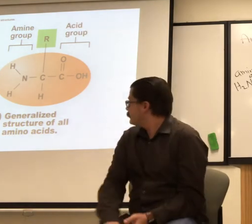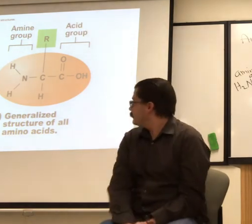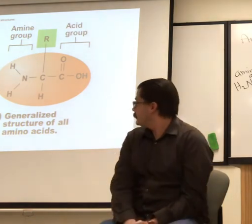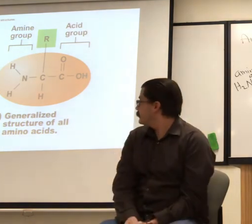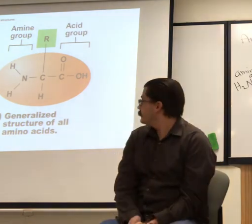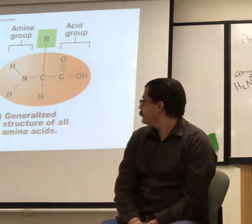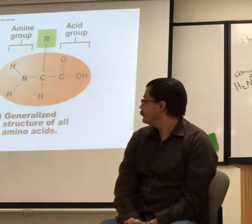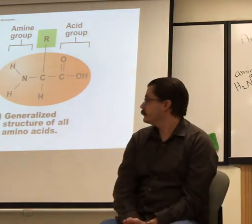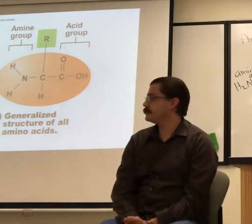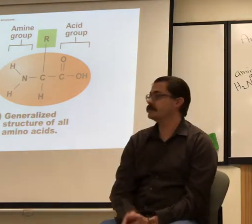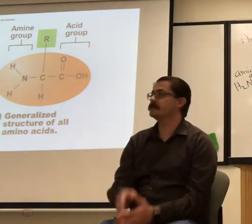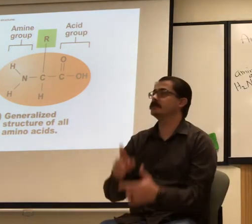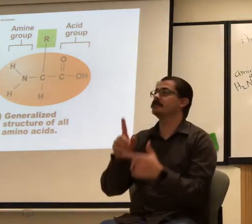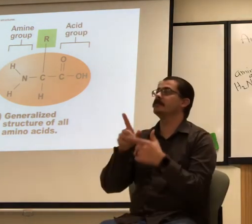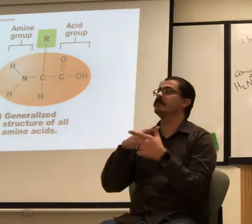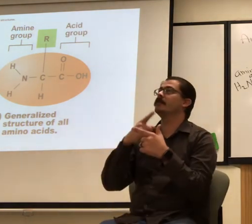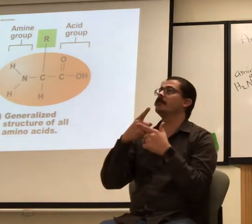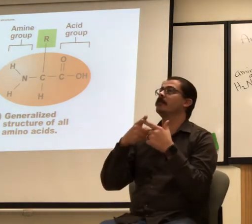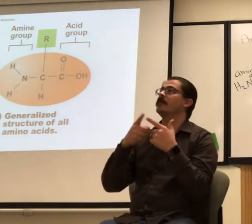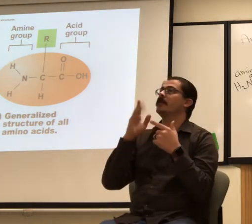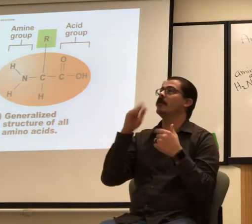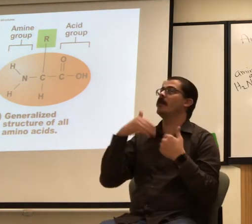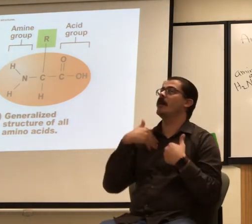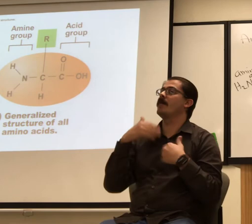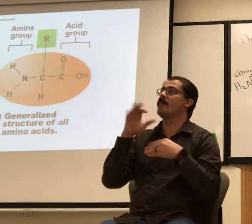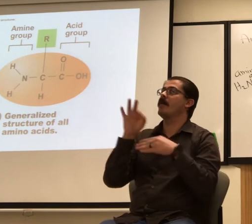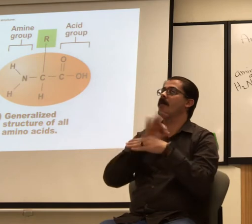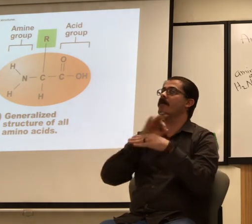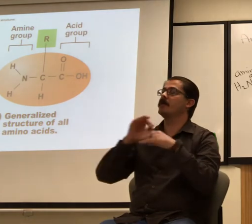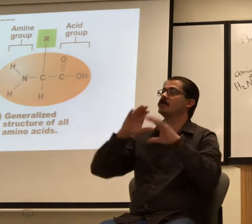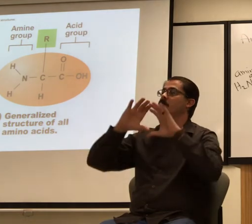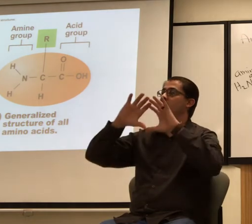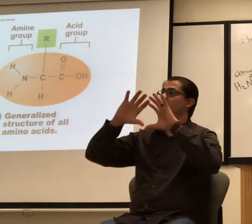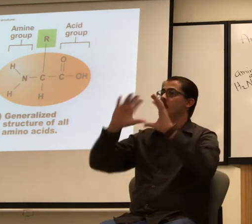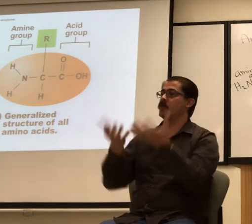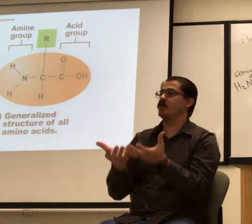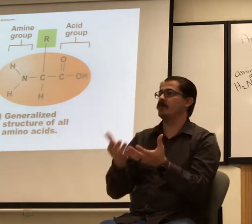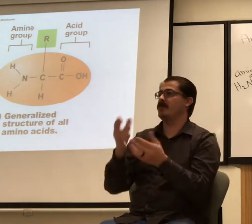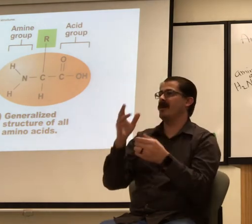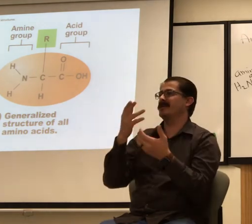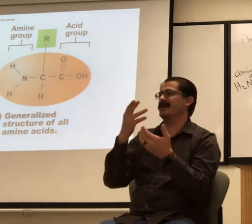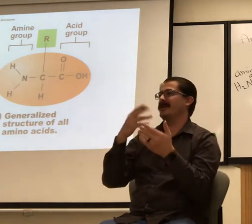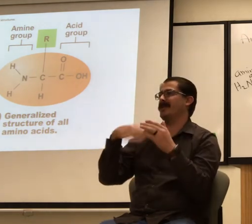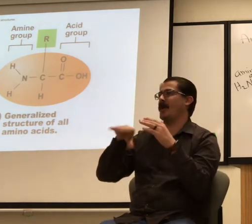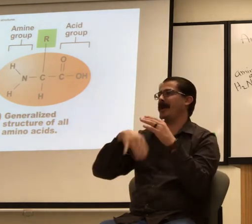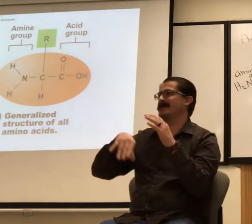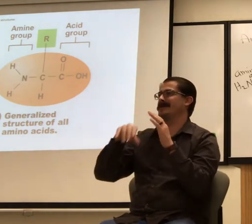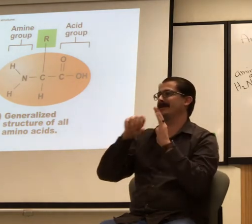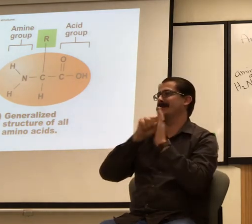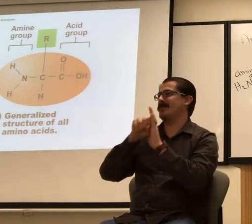And you have a functional group designated by a generic symbol R.